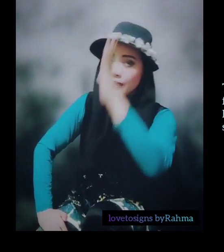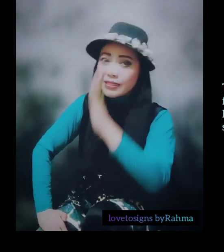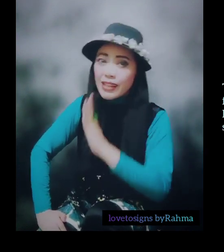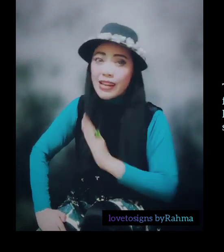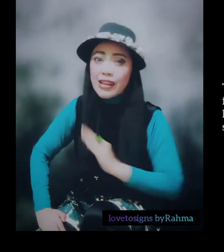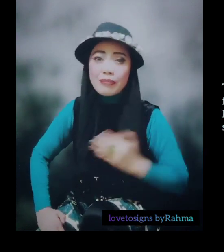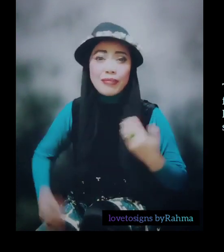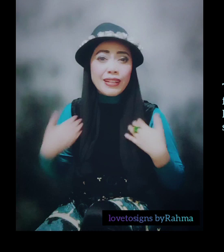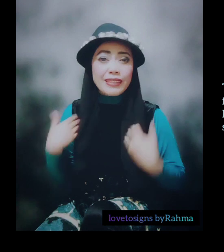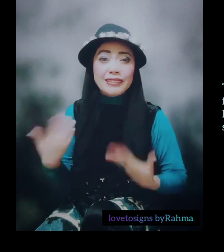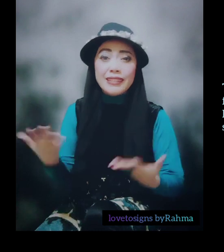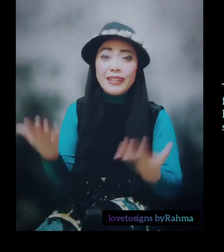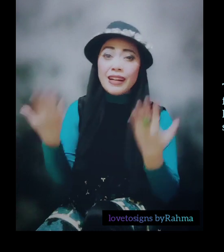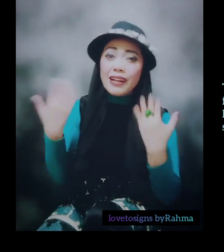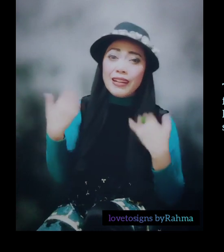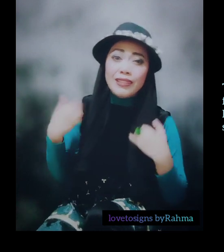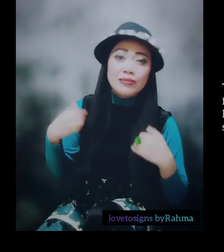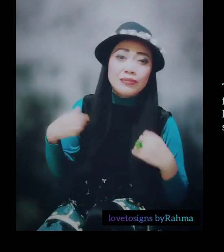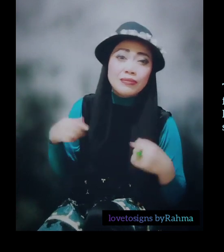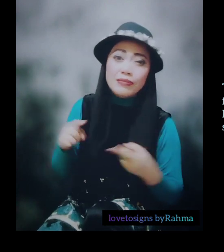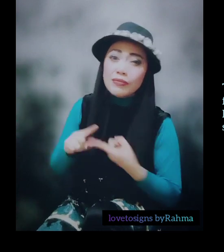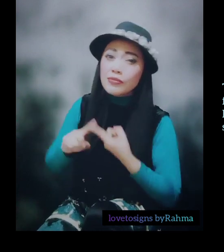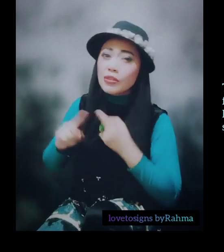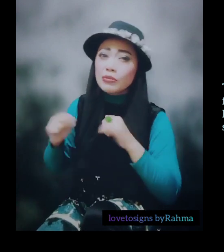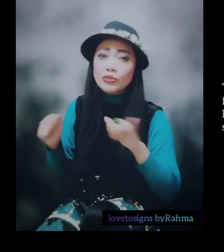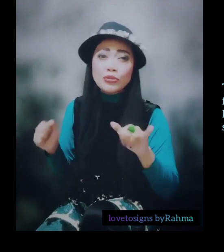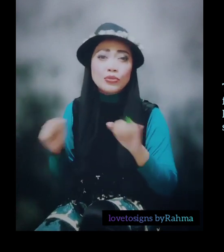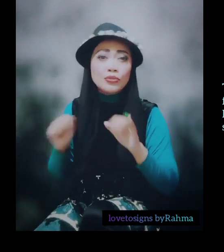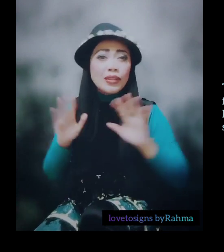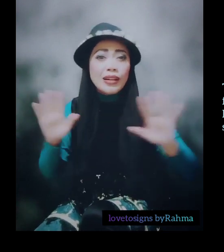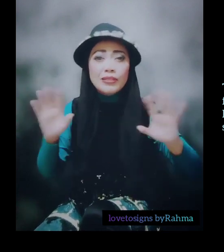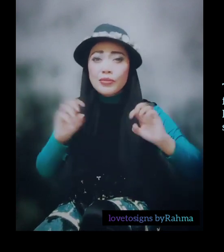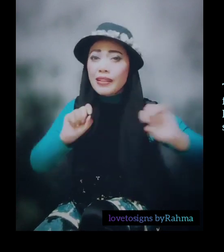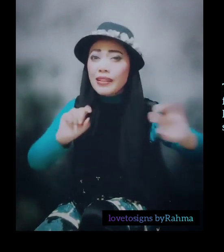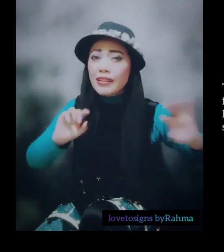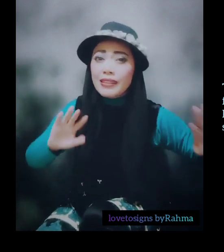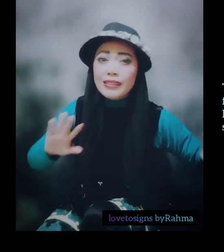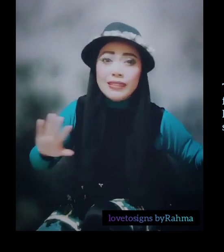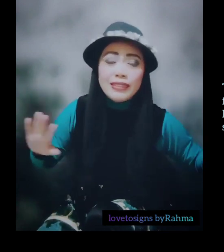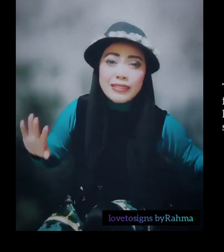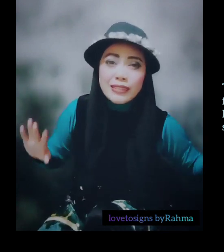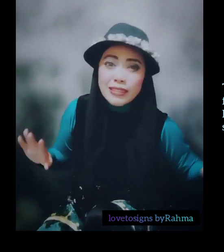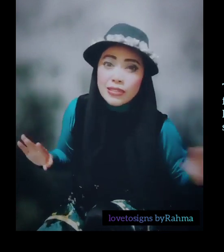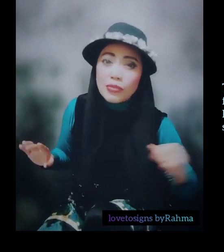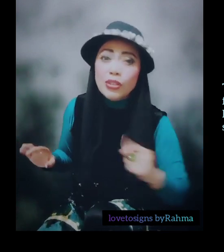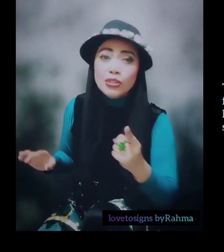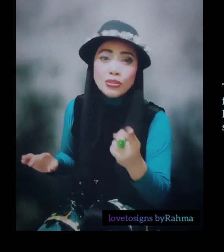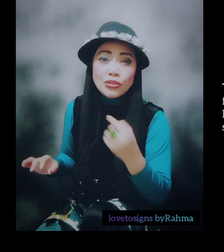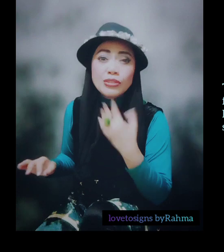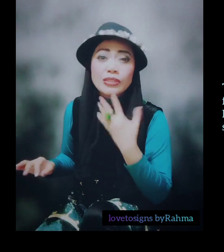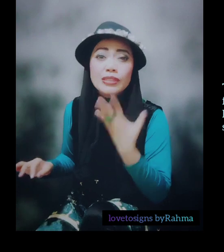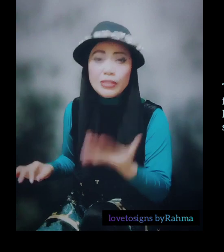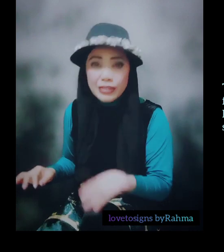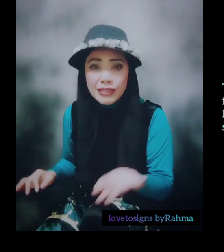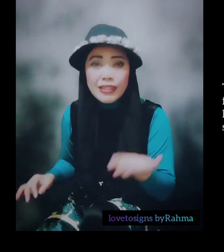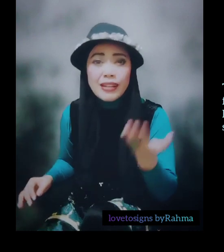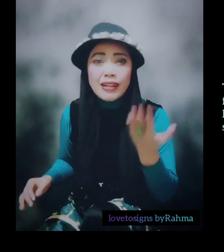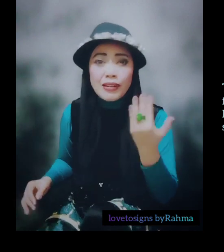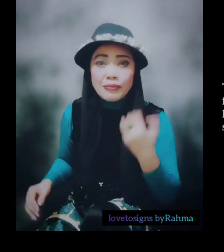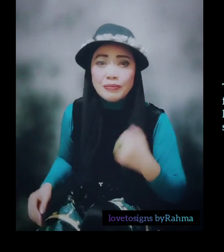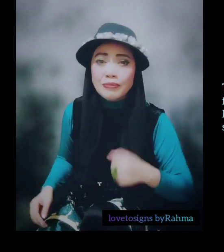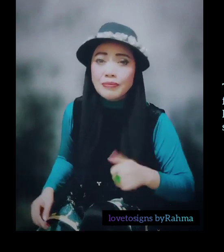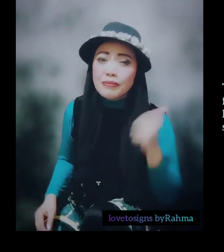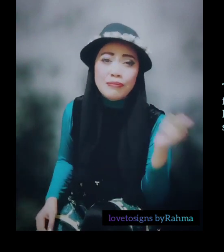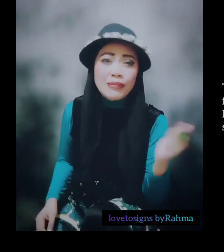The Sandman has come from too far away for you to say